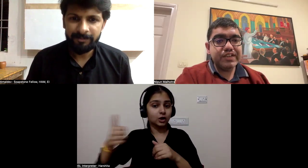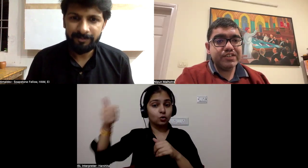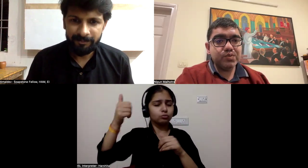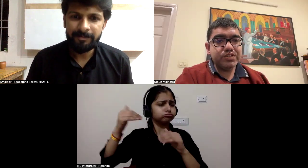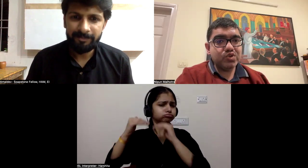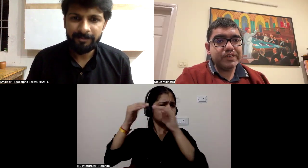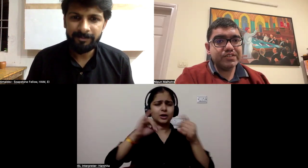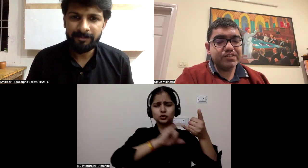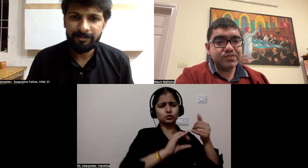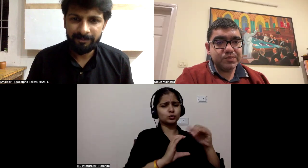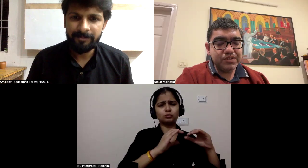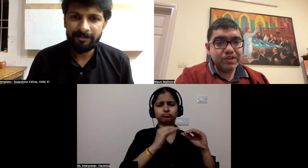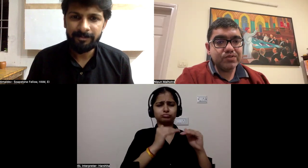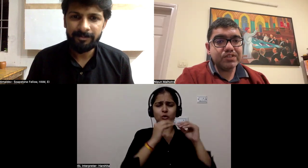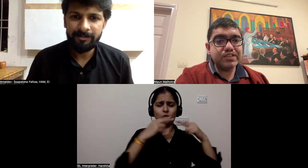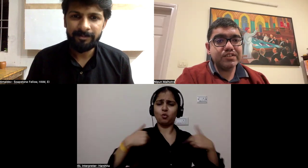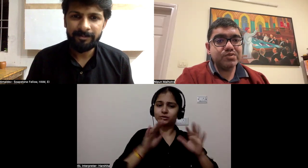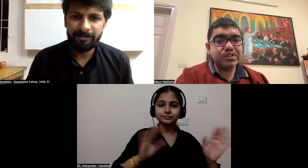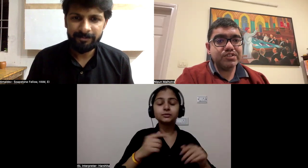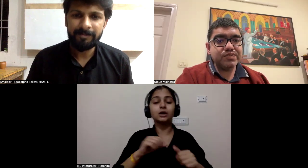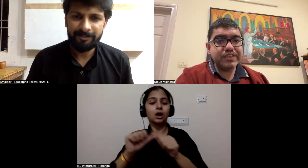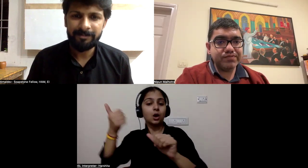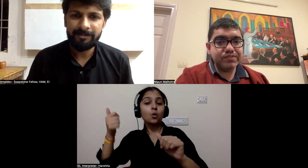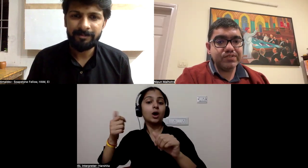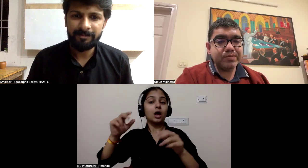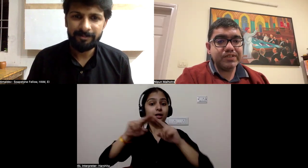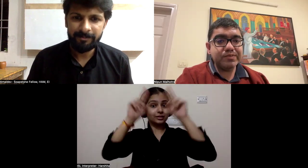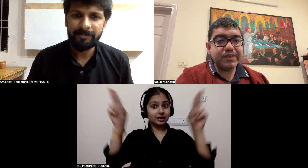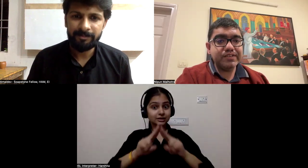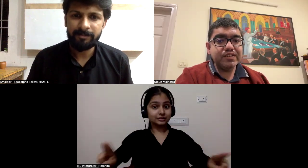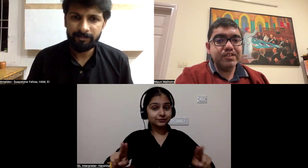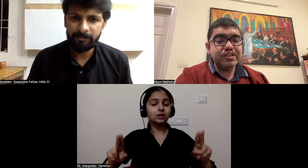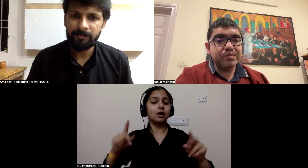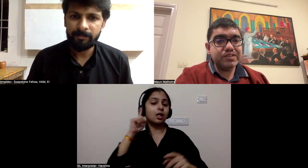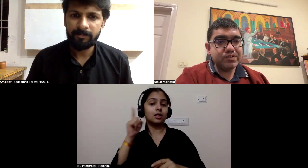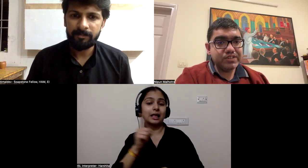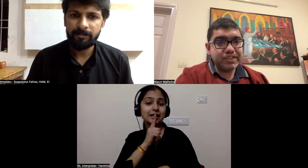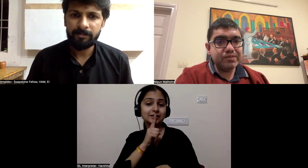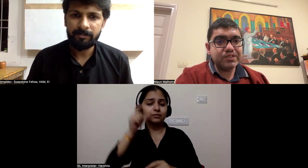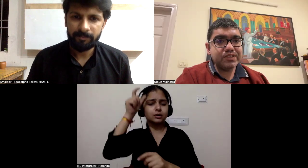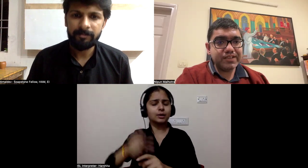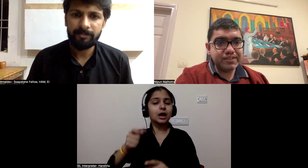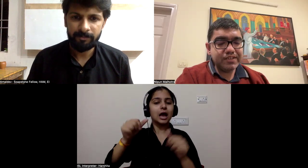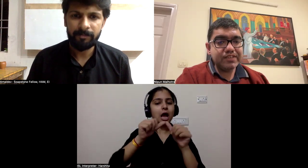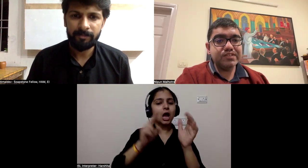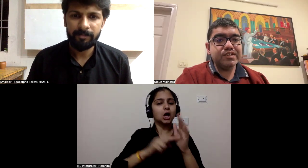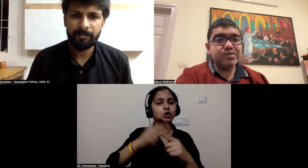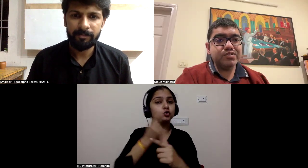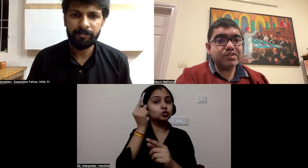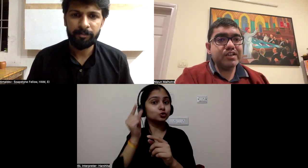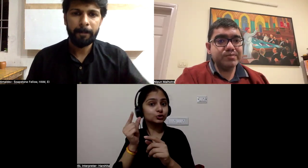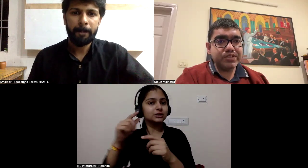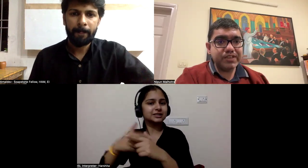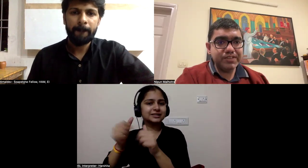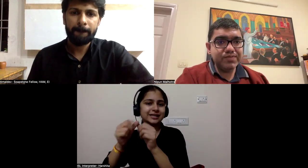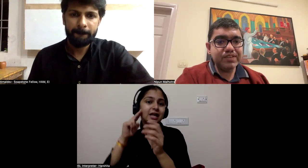I had two other co-petitioners with me. One was the National Association of the Deaf, which was represented by Mr. Anuj Jain and Mr. Narayanan, and the third was